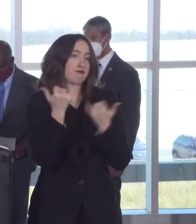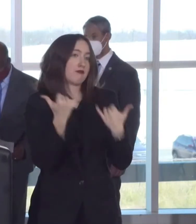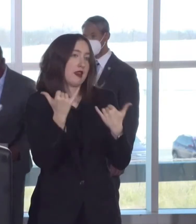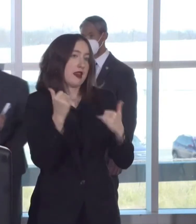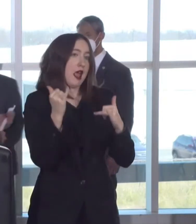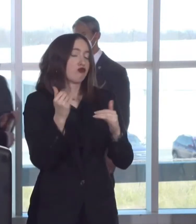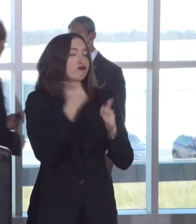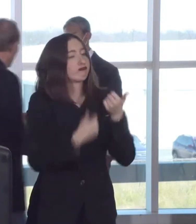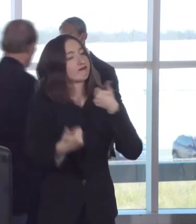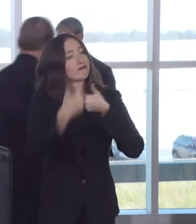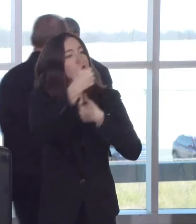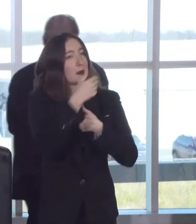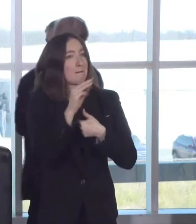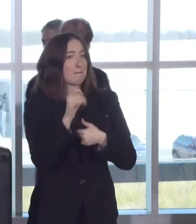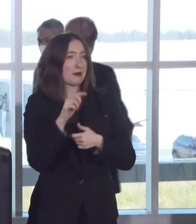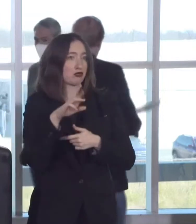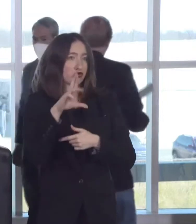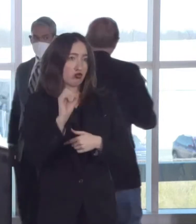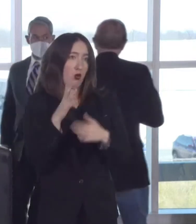next.